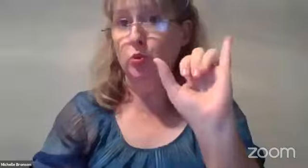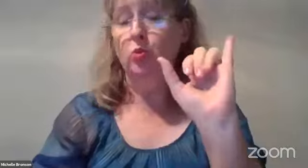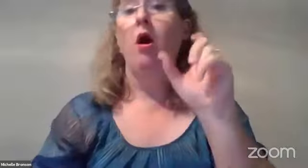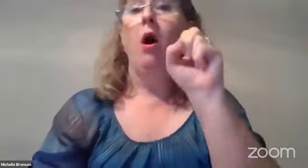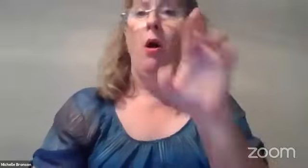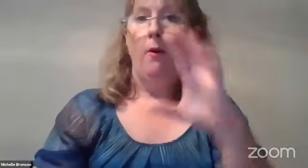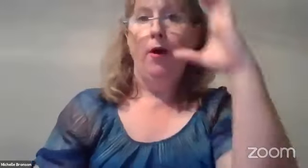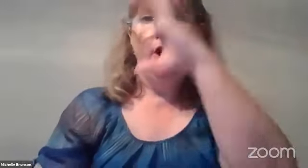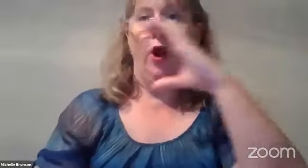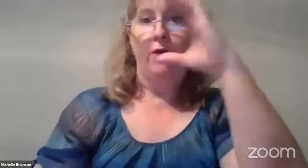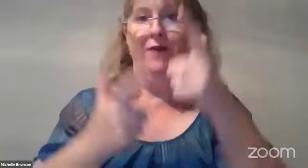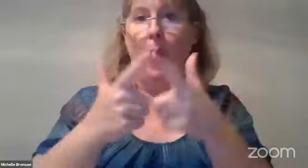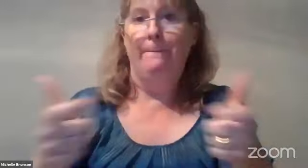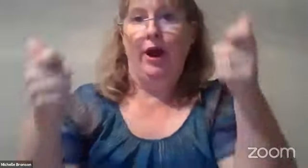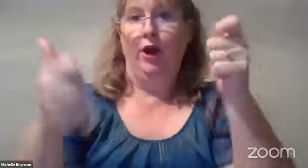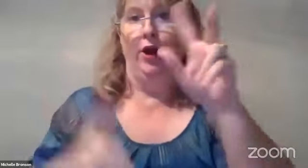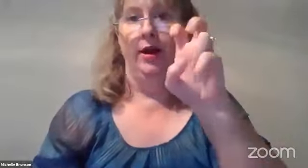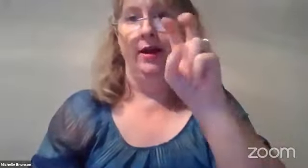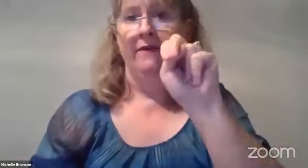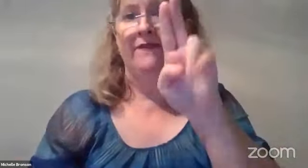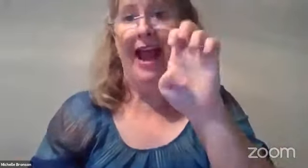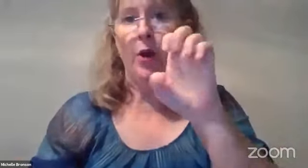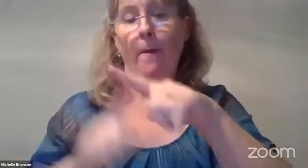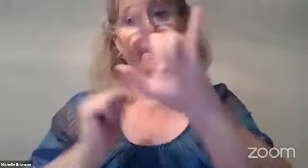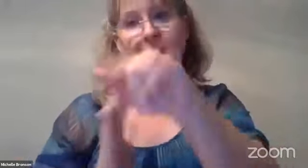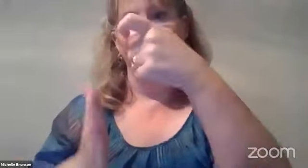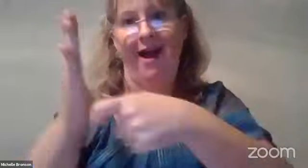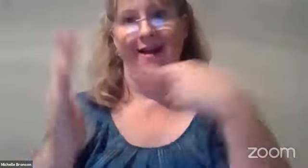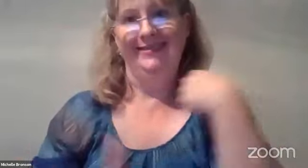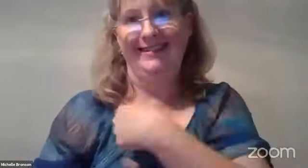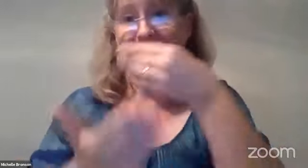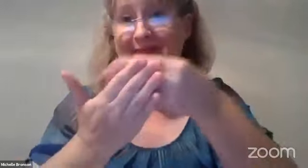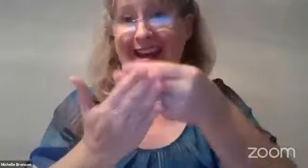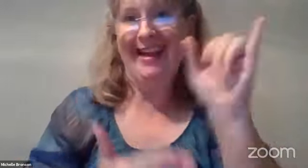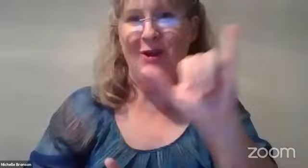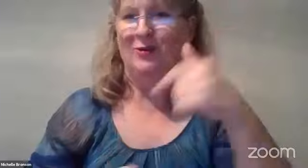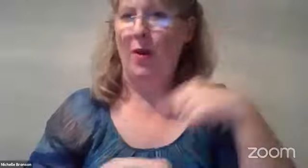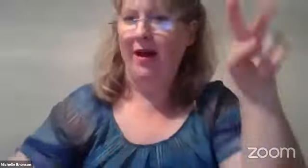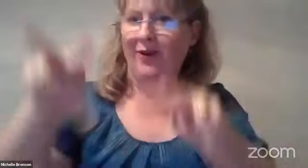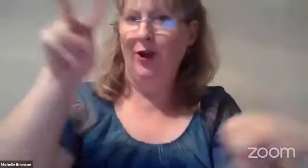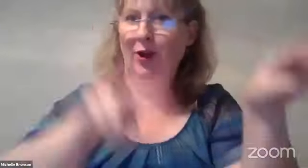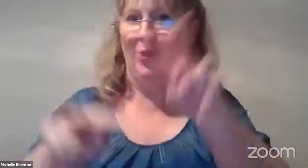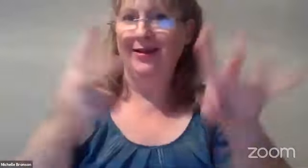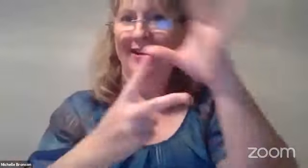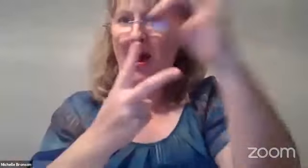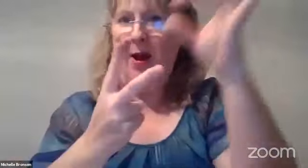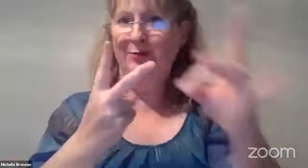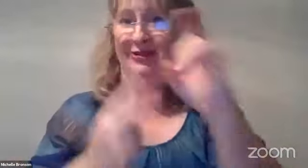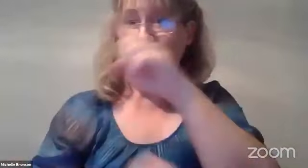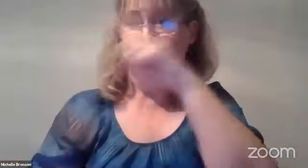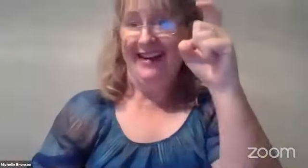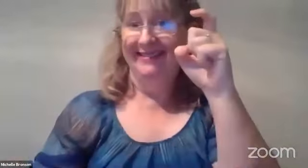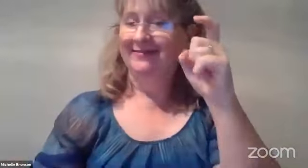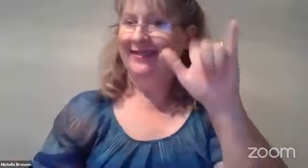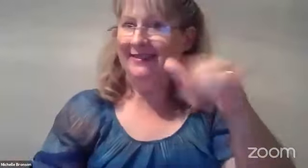safety because of COVID-19, or we'll have to look for a bigger venue. But again, a bigger venue will cost us money, so we'll have